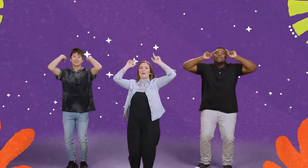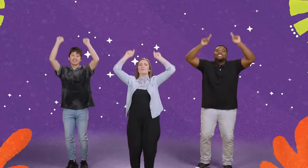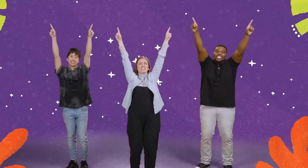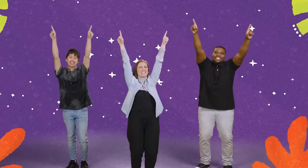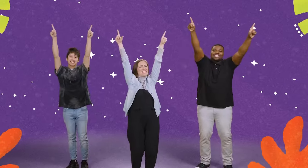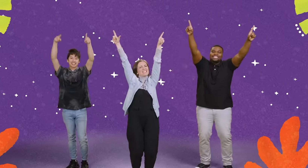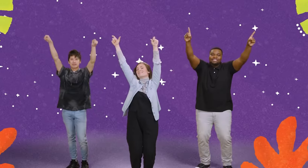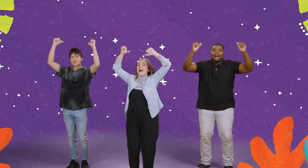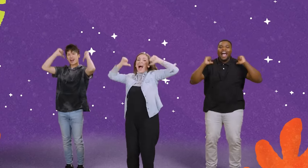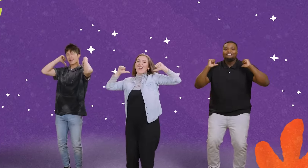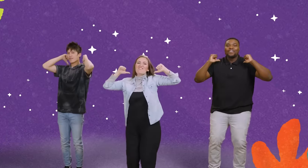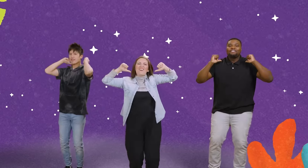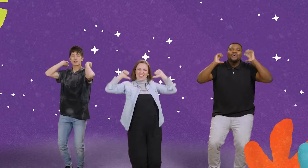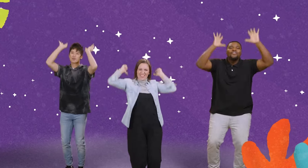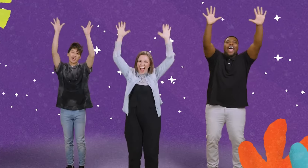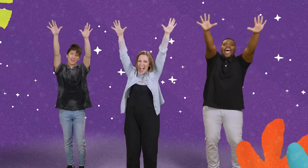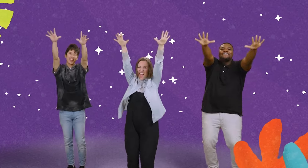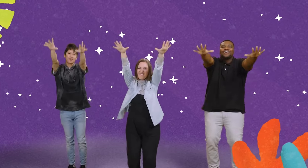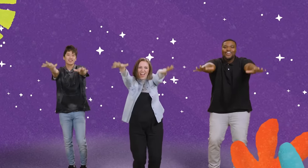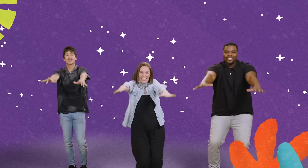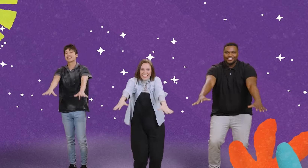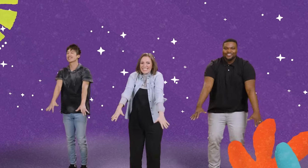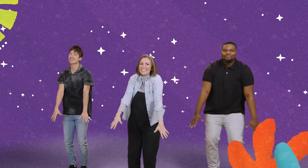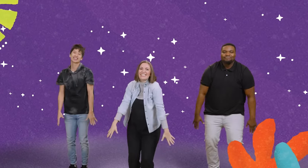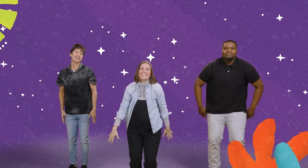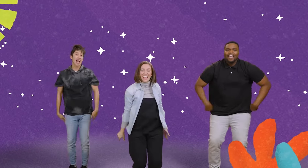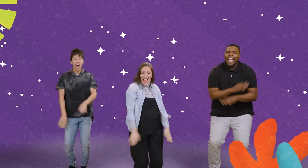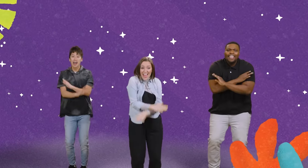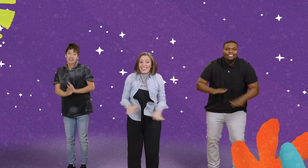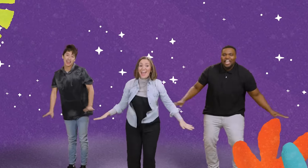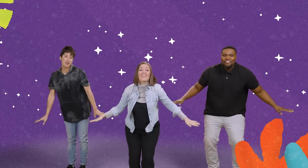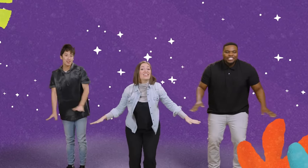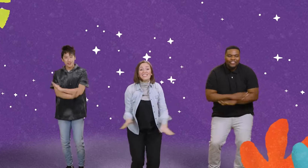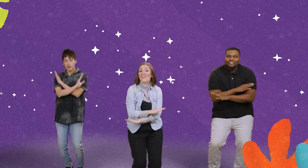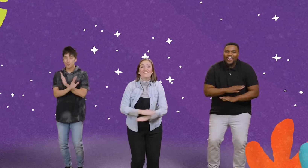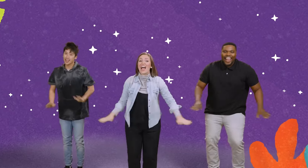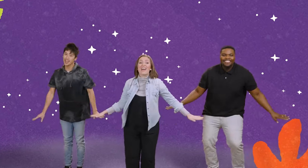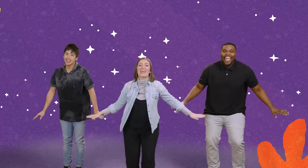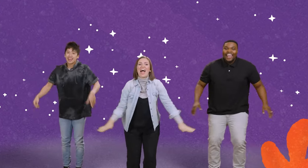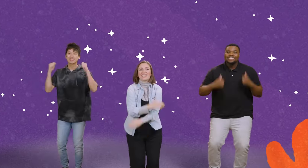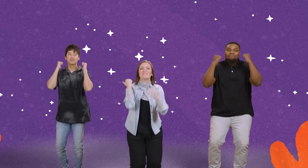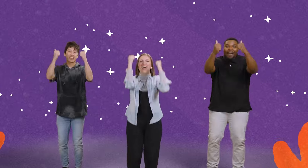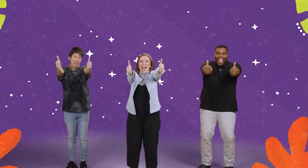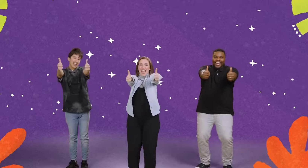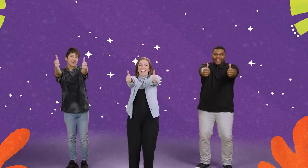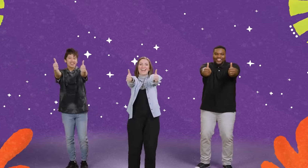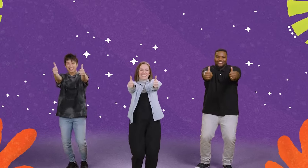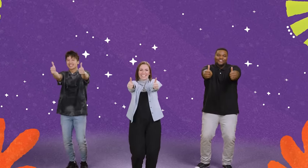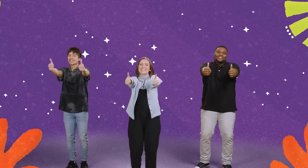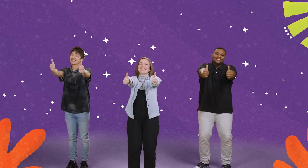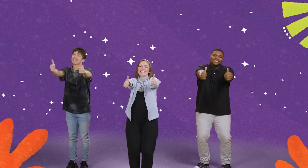time Jesus is my friend forever forever there is no friend that is better